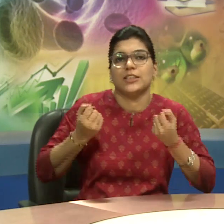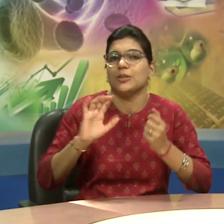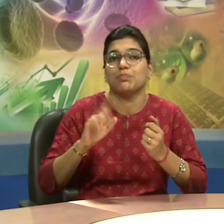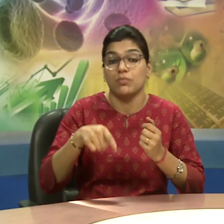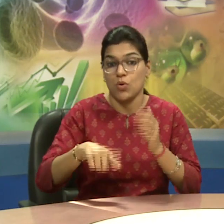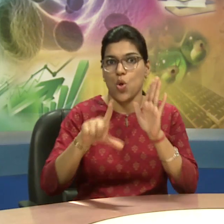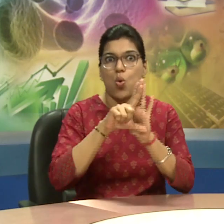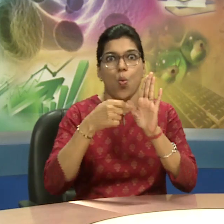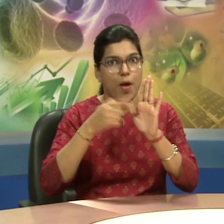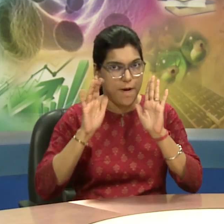practices